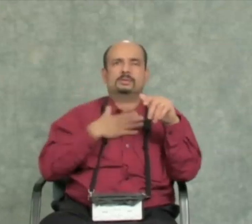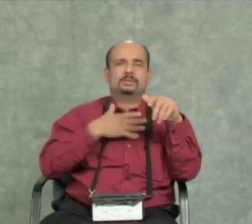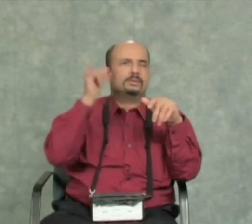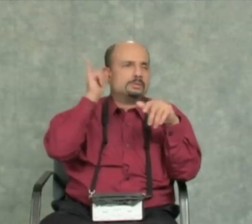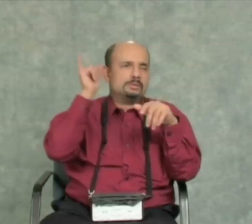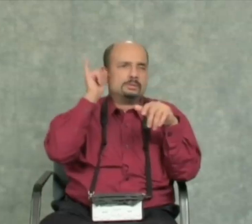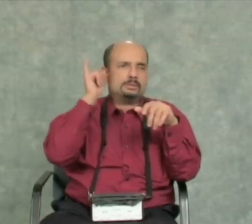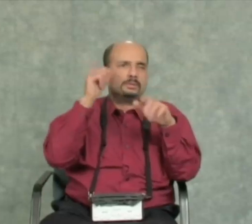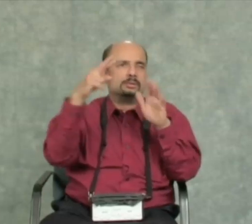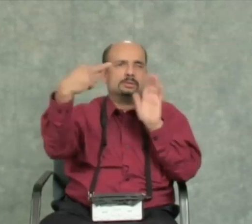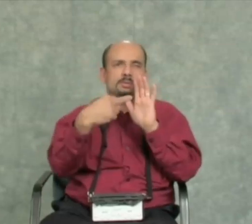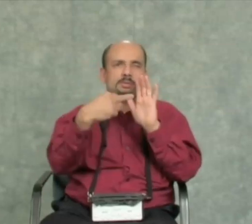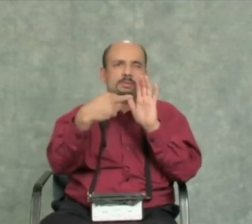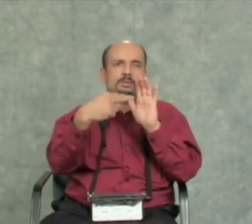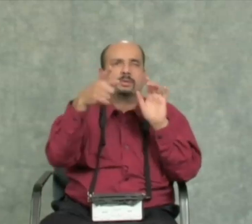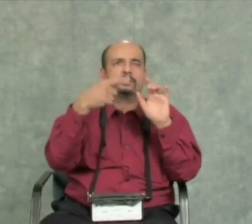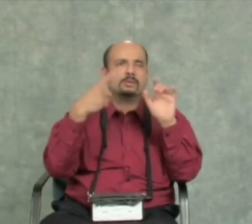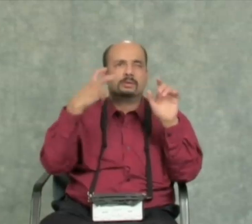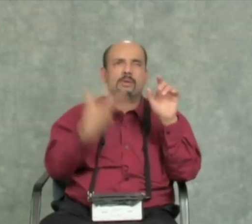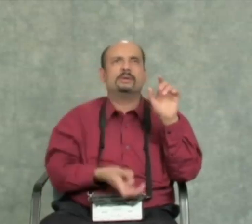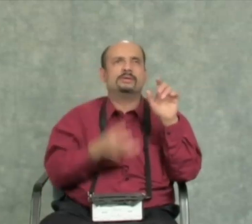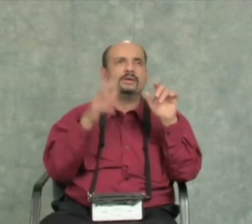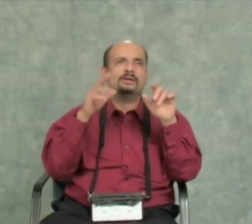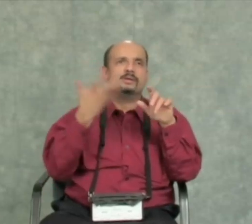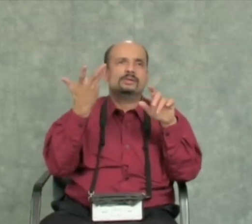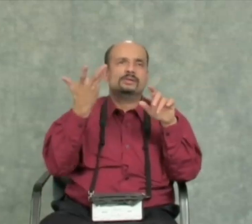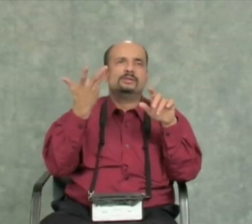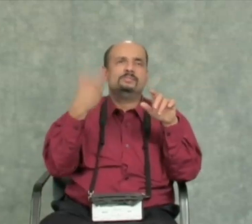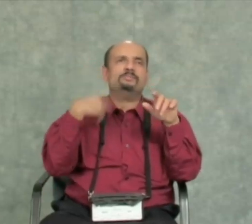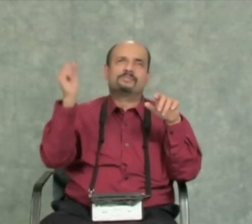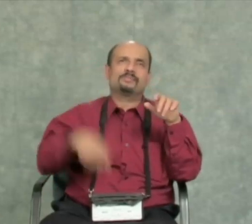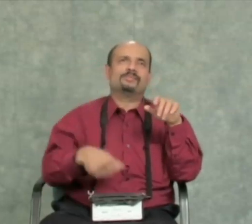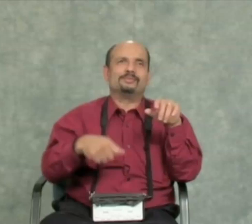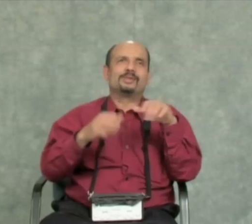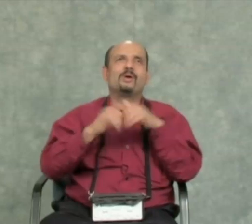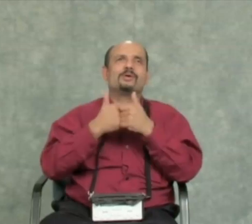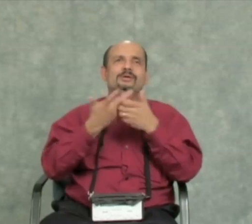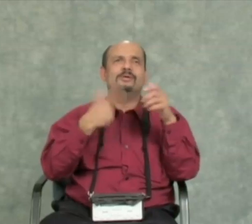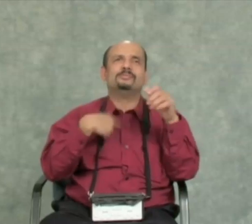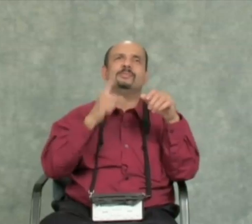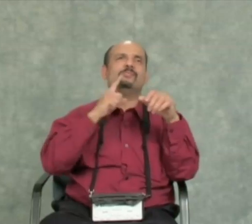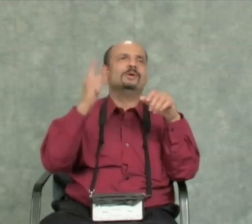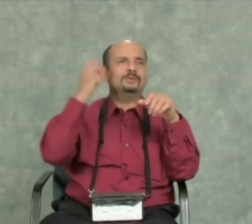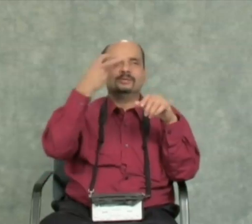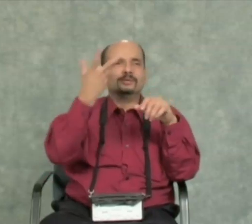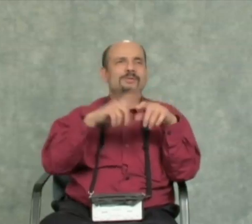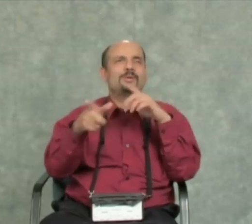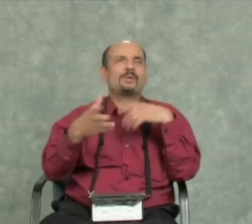just go straight up to the desk and show them my iPhone. Often they are shocked at